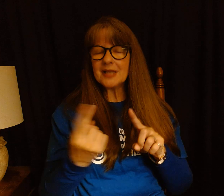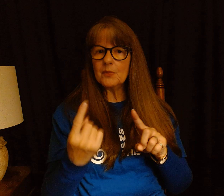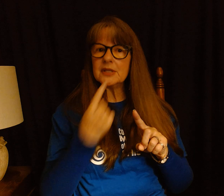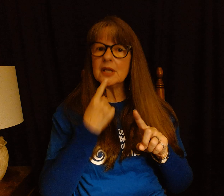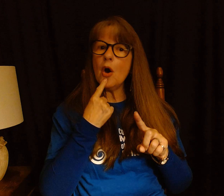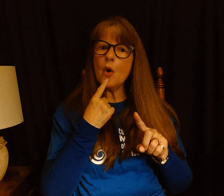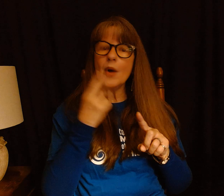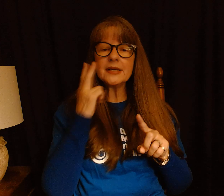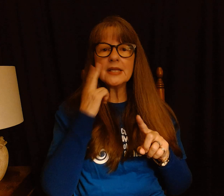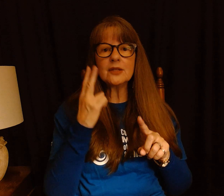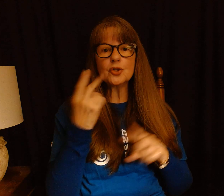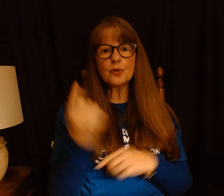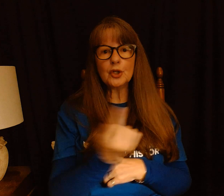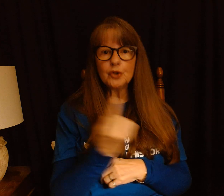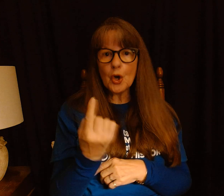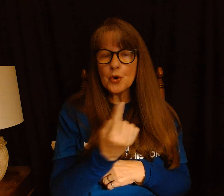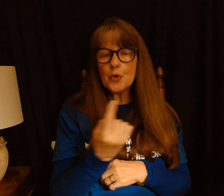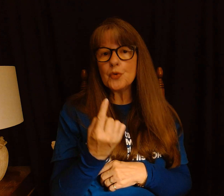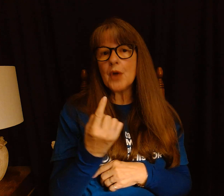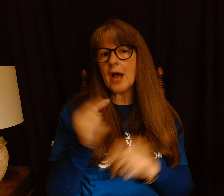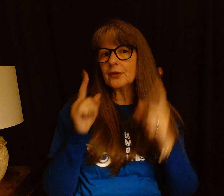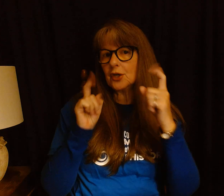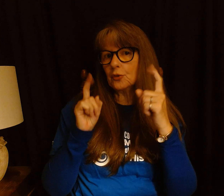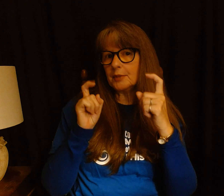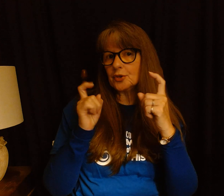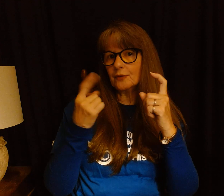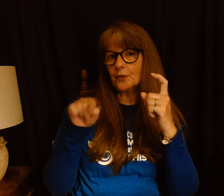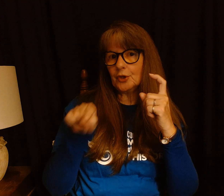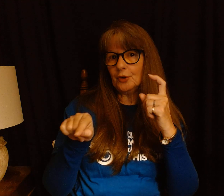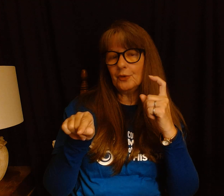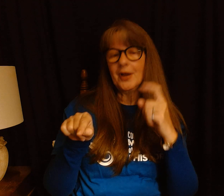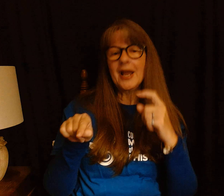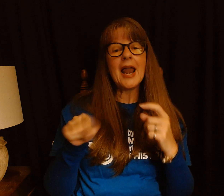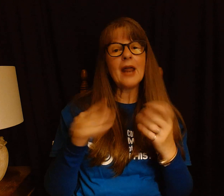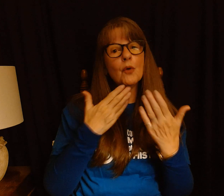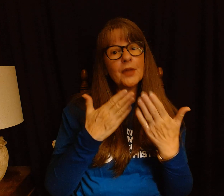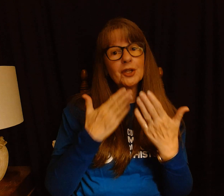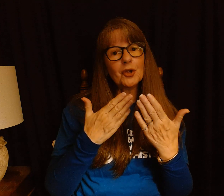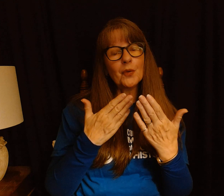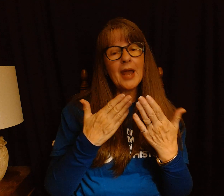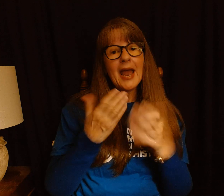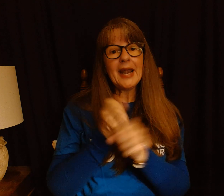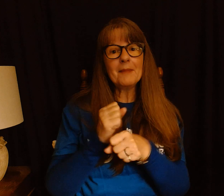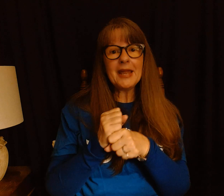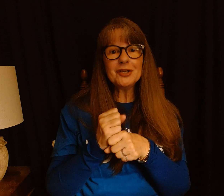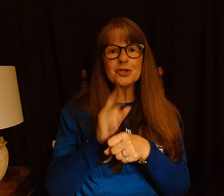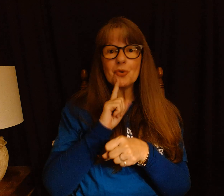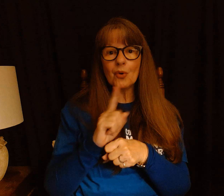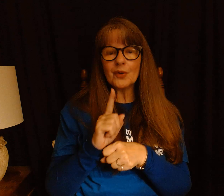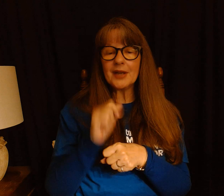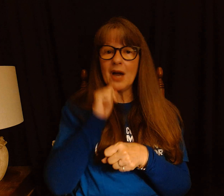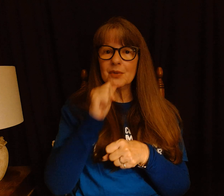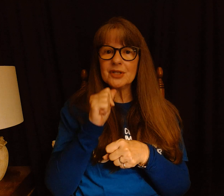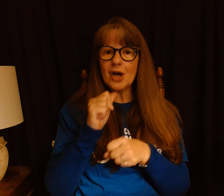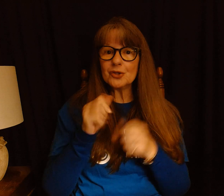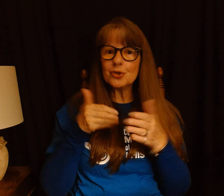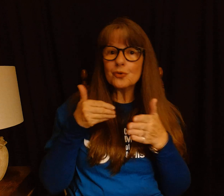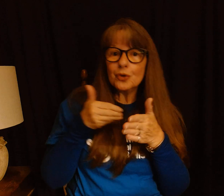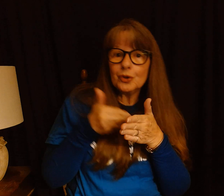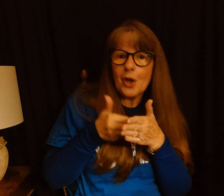said, oh, I see that you're alone. I'll take your picture for you. I go, oh, thank you. And I made sure that I was not too